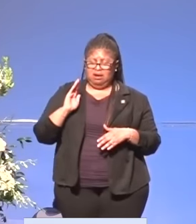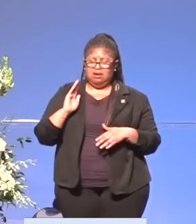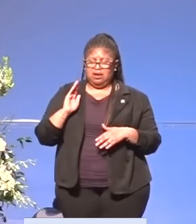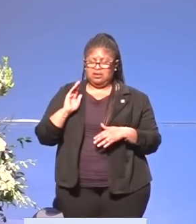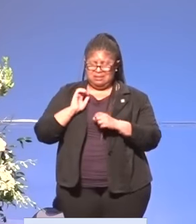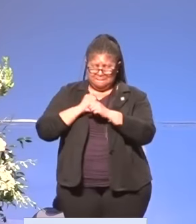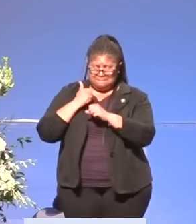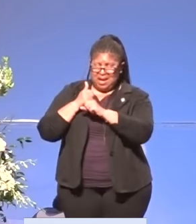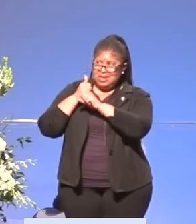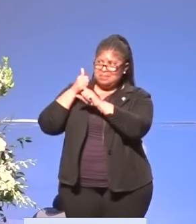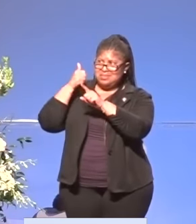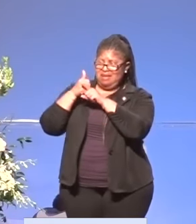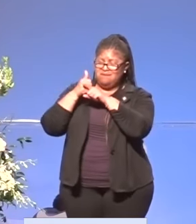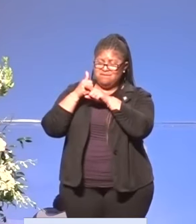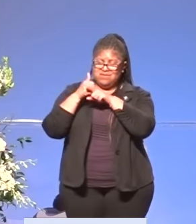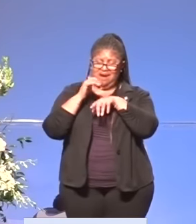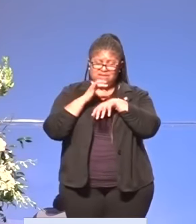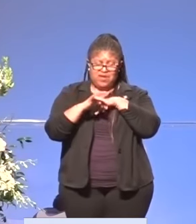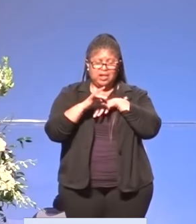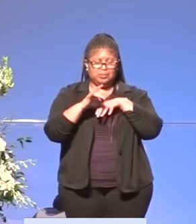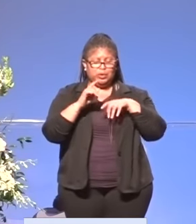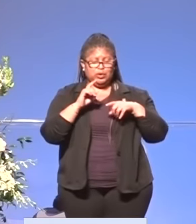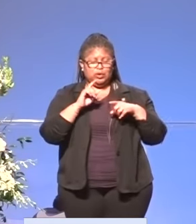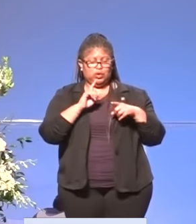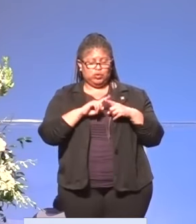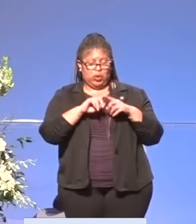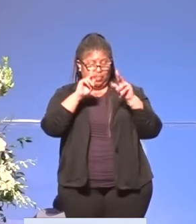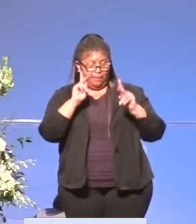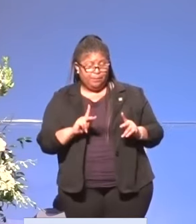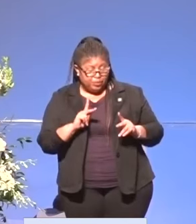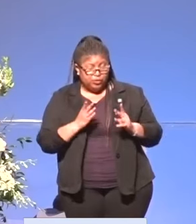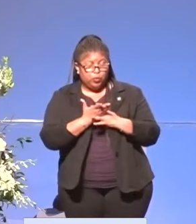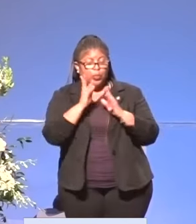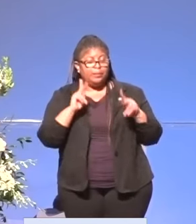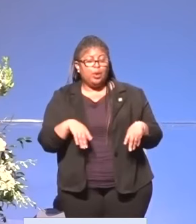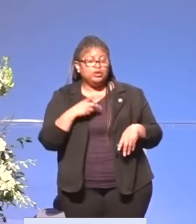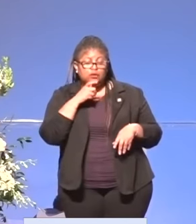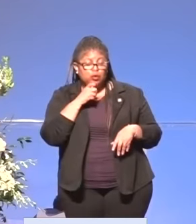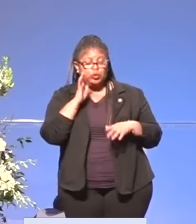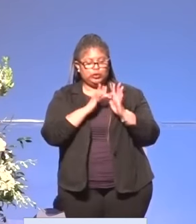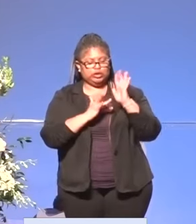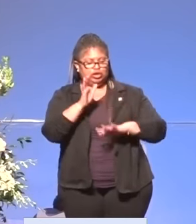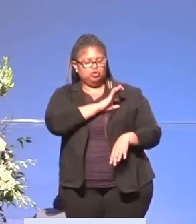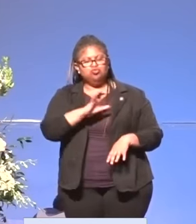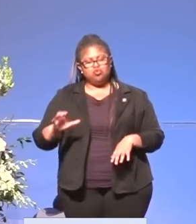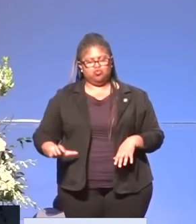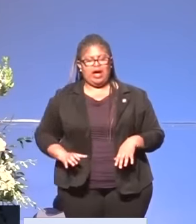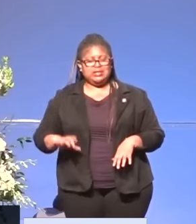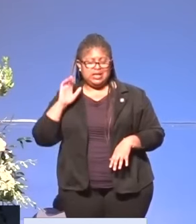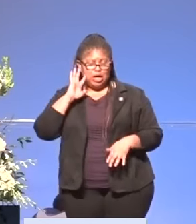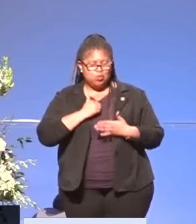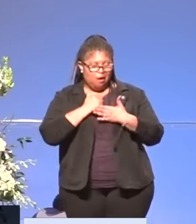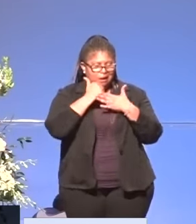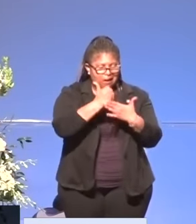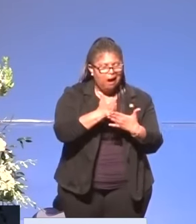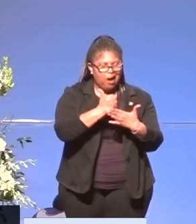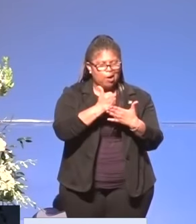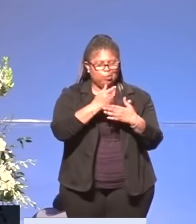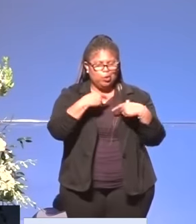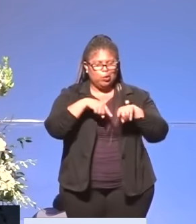made himself available to the person of Jesus Christ to help you in times like